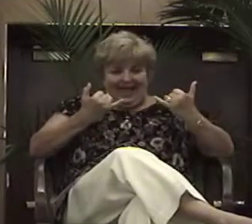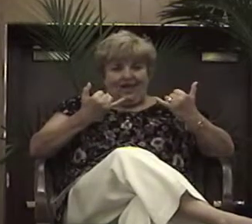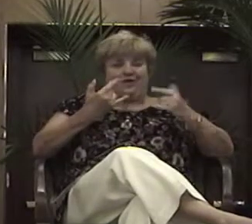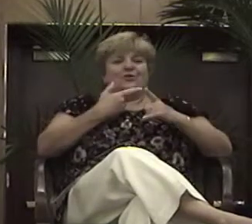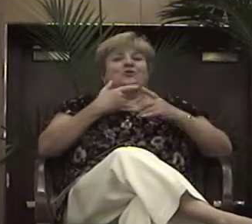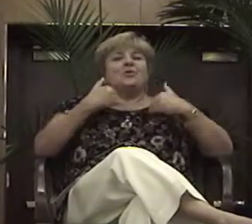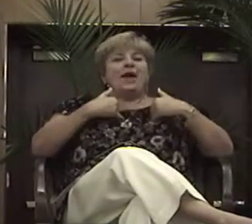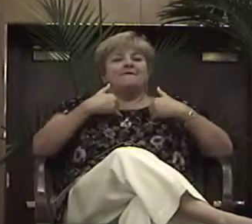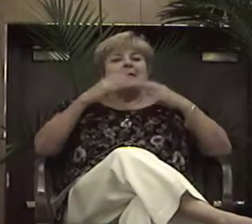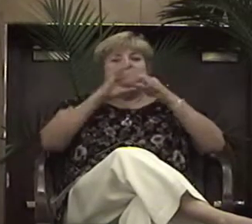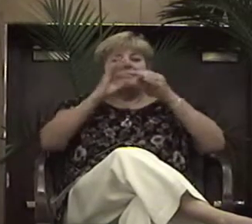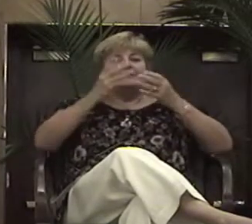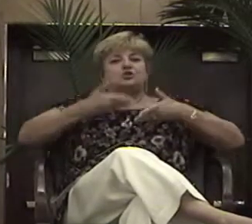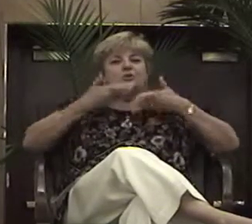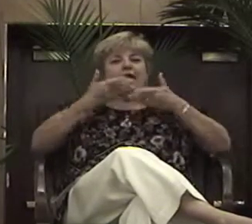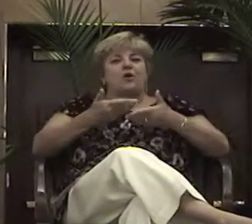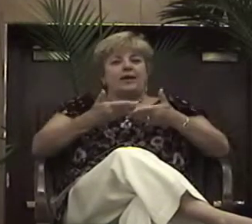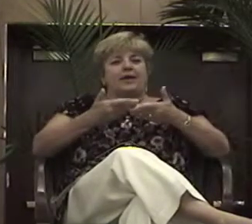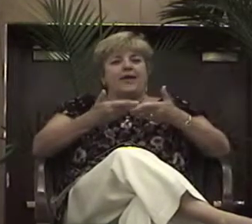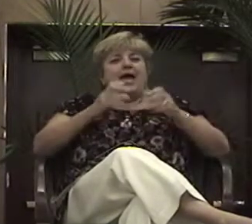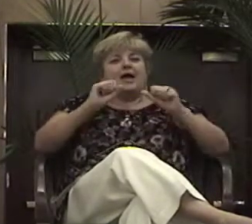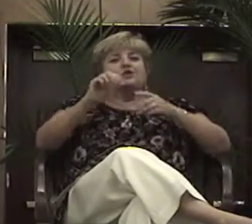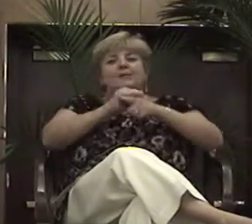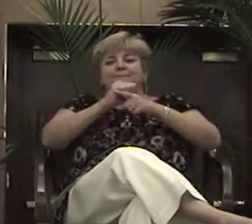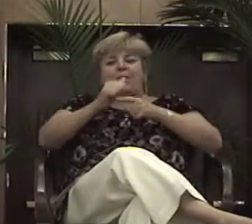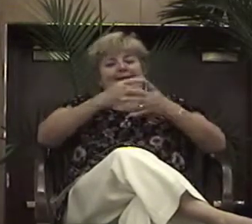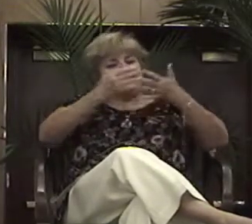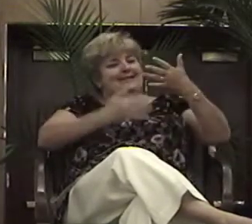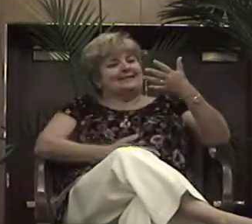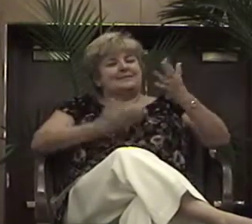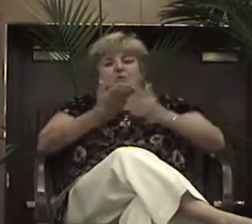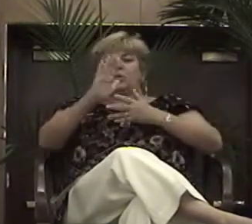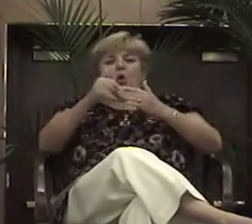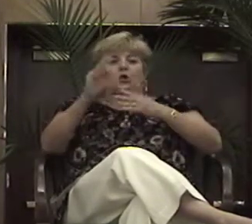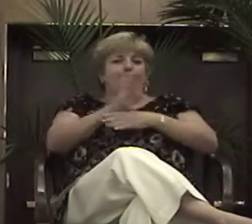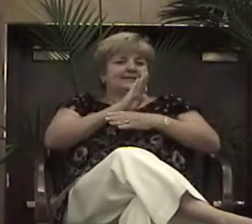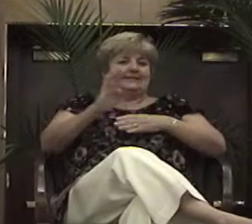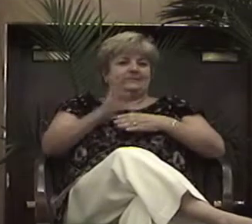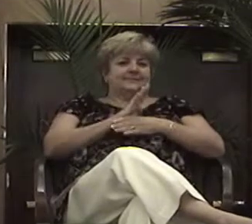these principles in all our affairs. You see, when I come in, I practiced affairs with no principles.